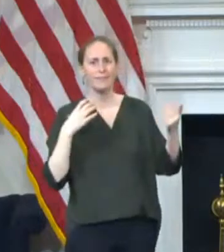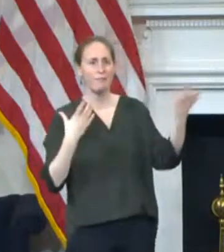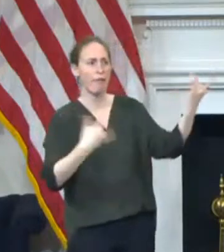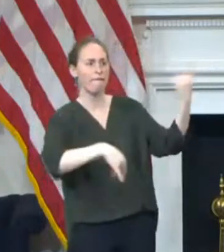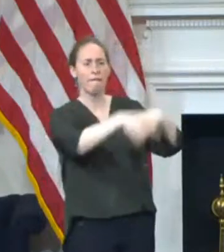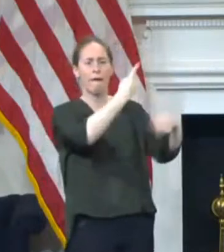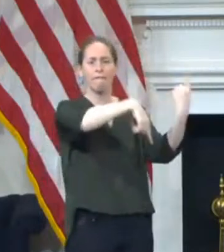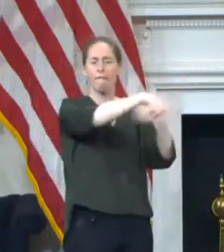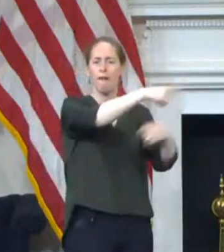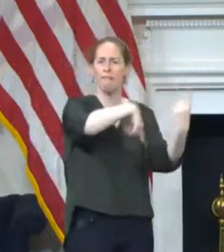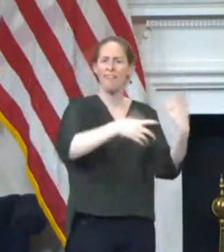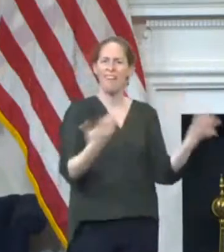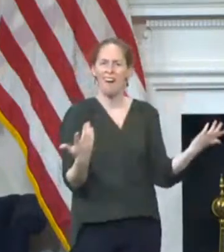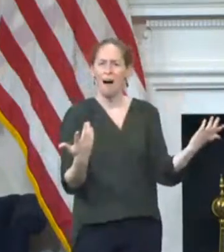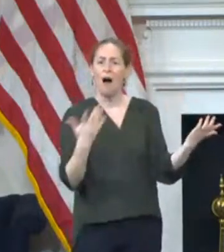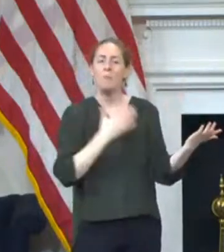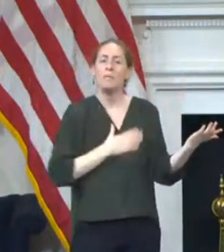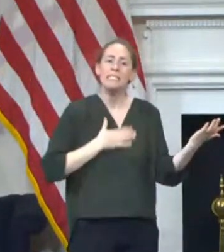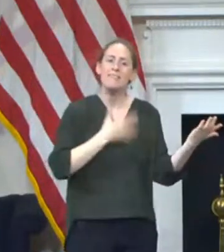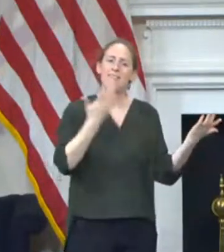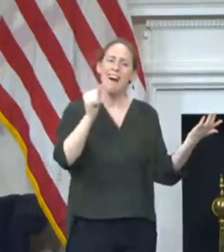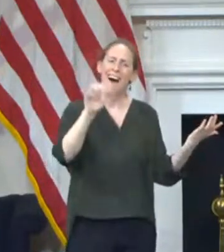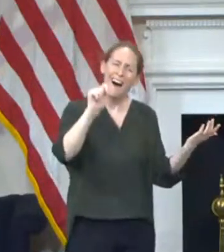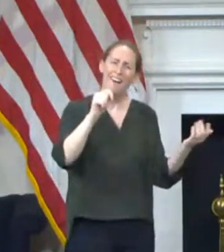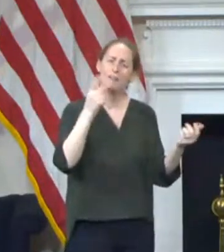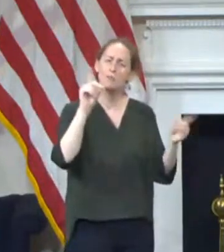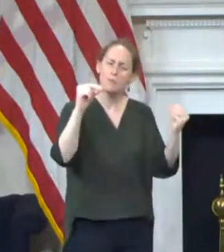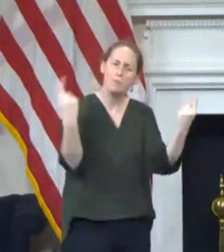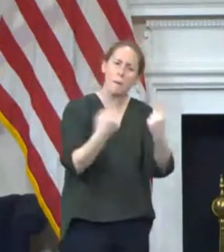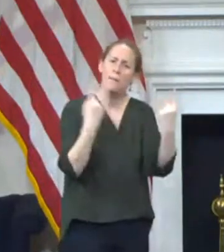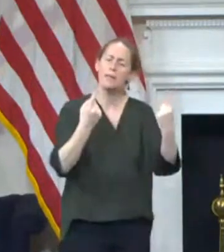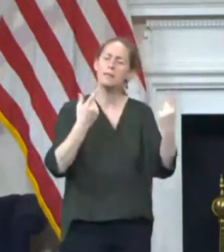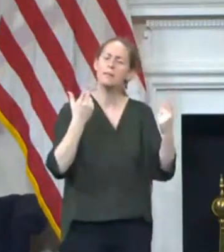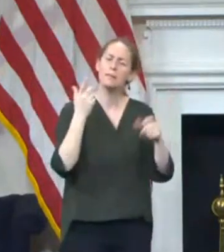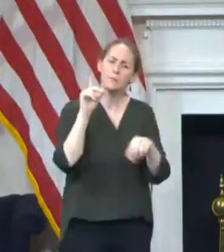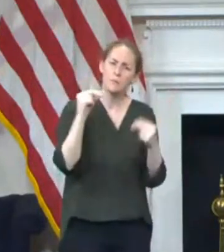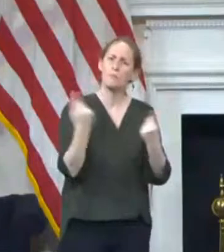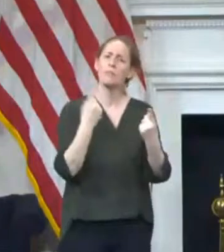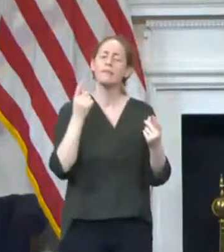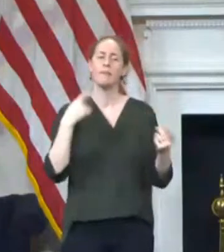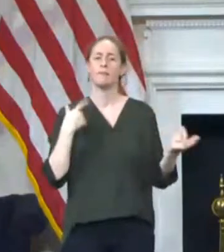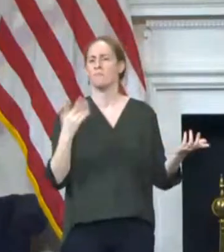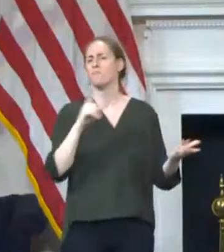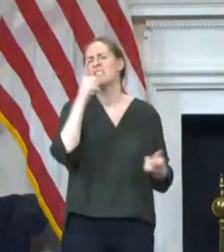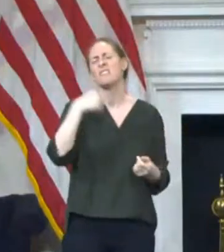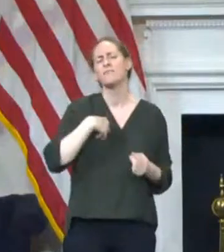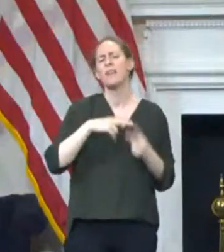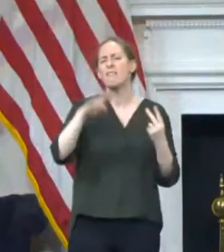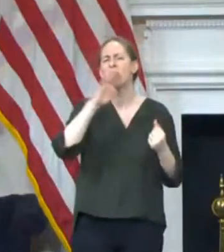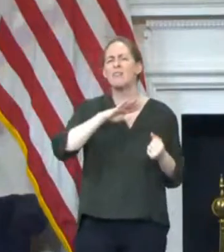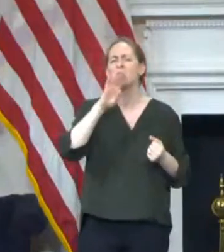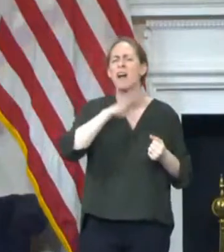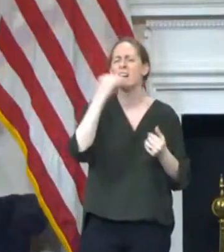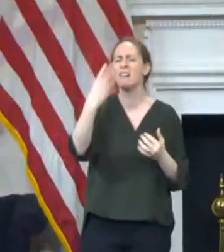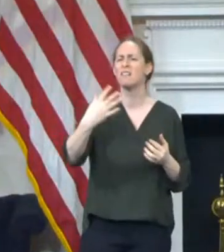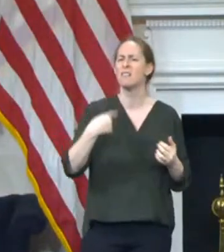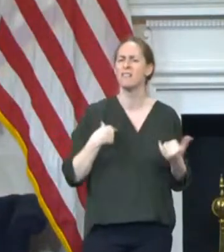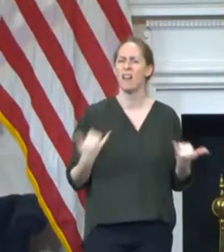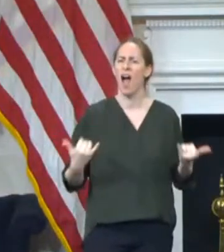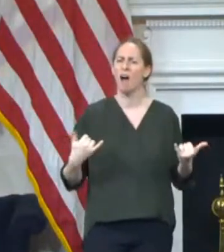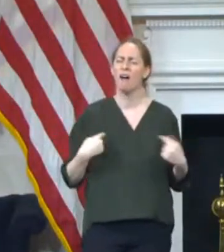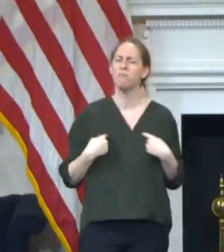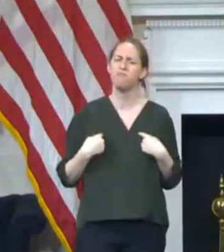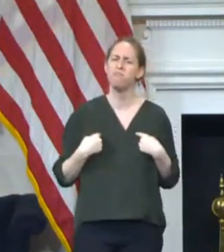out of Congress either. It's still bickering, still fighting, still not reaching compromise, which is very frustrating to us that are out here trying to save lives.